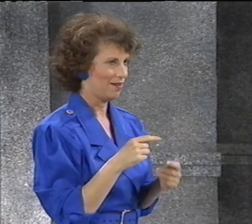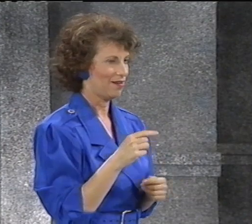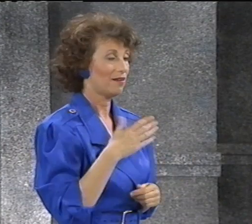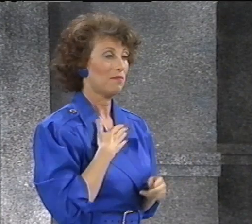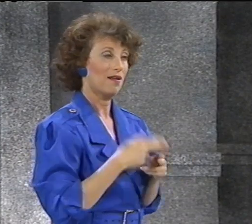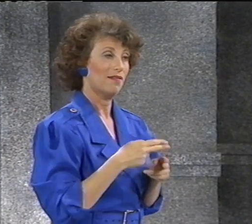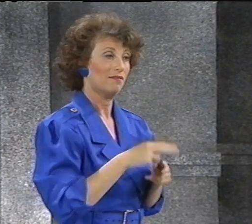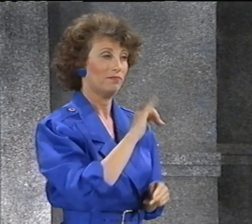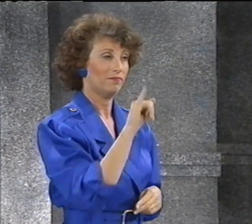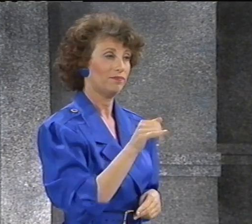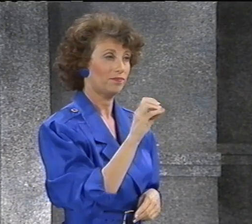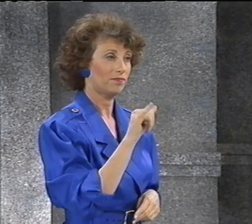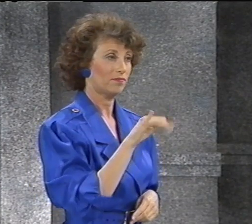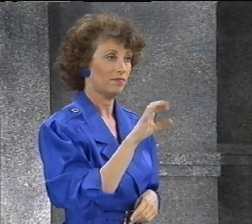Joyce Grood.